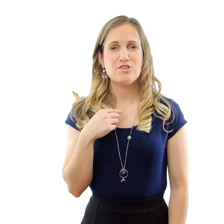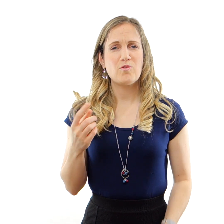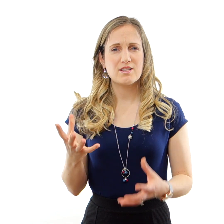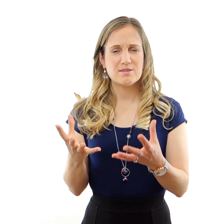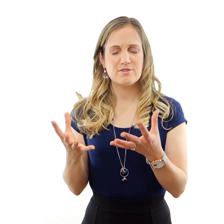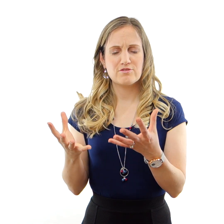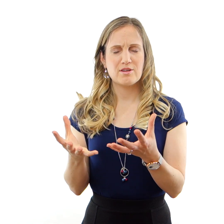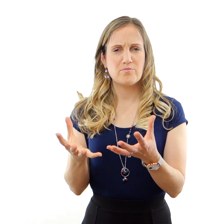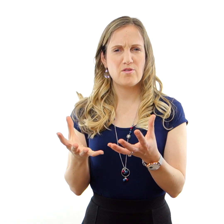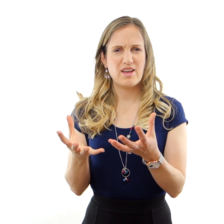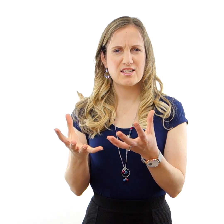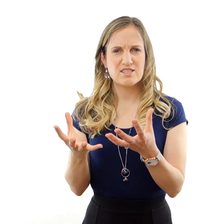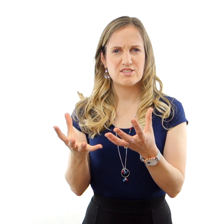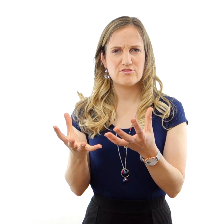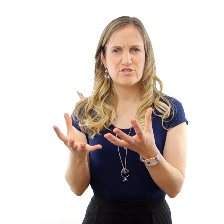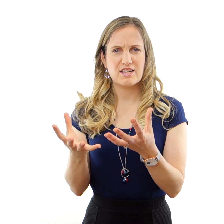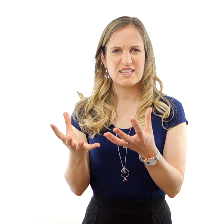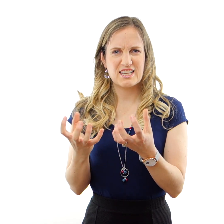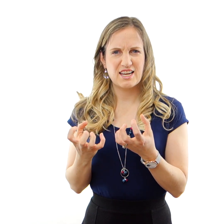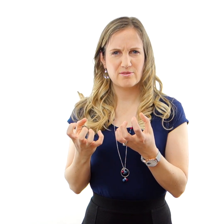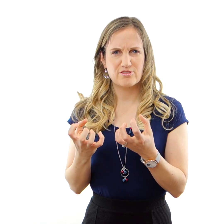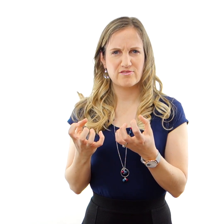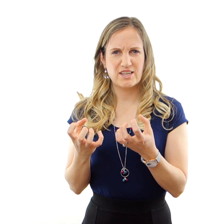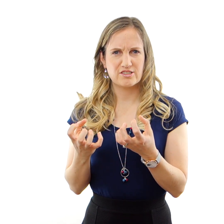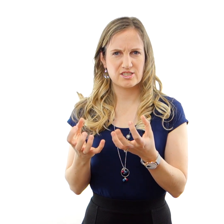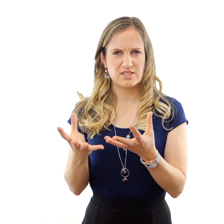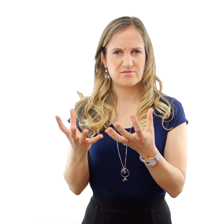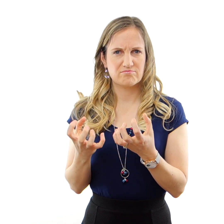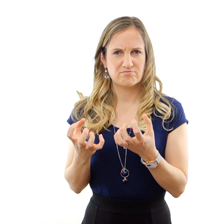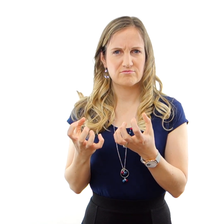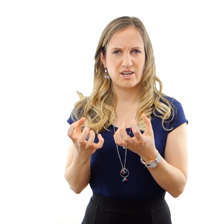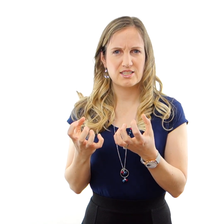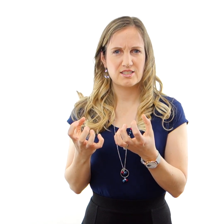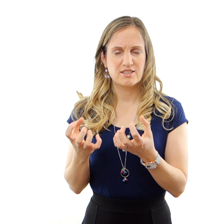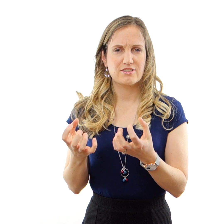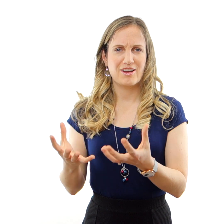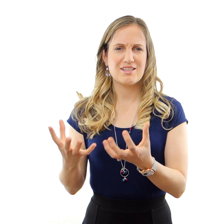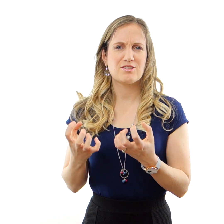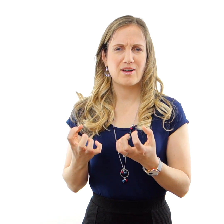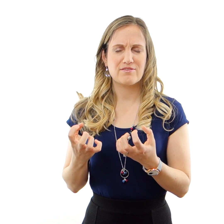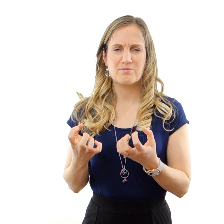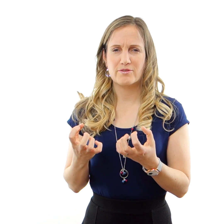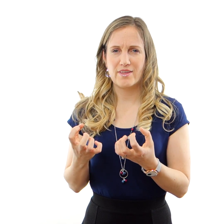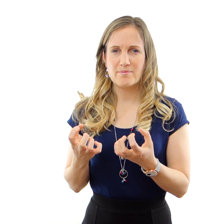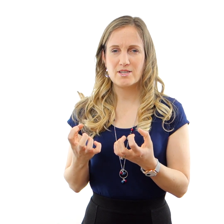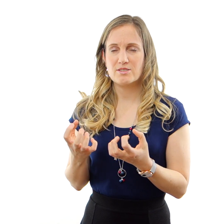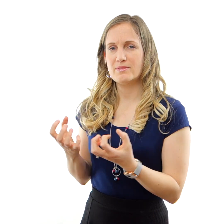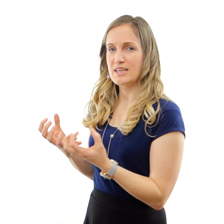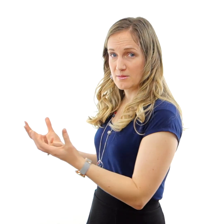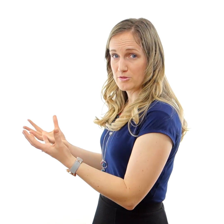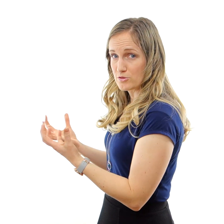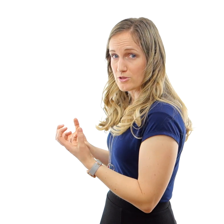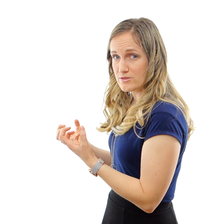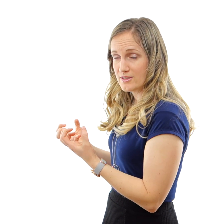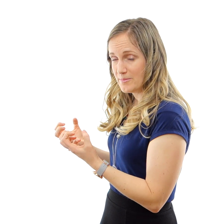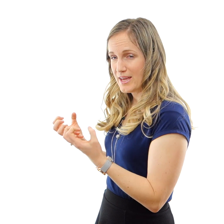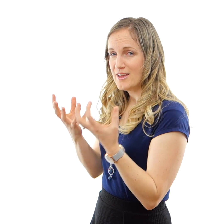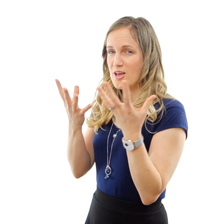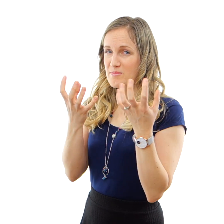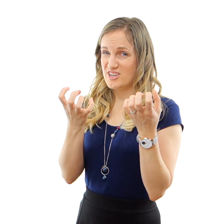want something, you take both hands and you try and get it with your fingers, right? Your hands don't have to move that much, but they can move towards you a little bit. But your